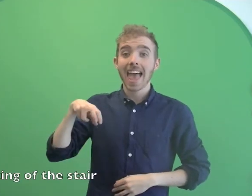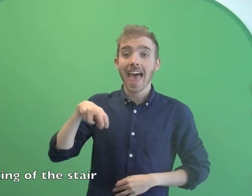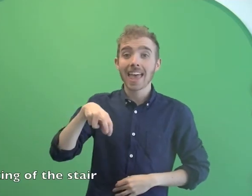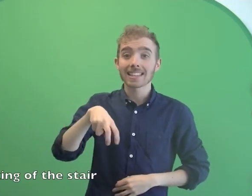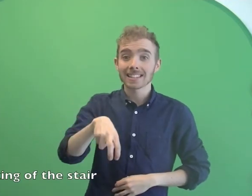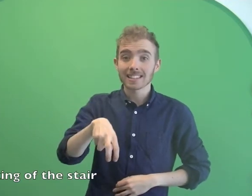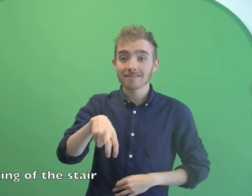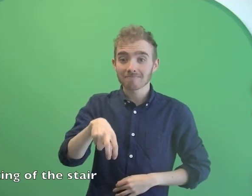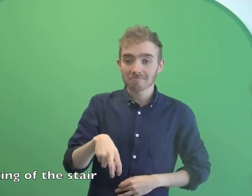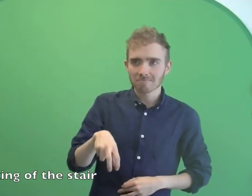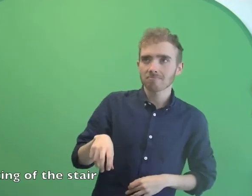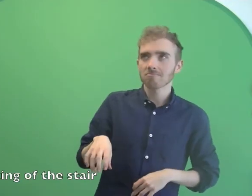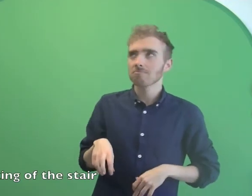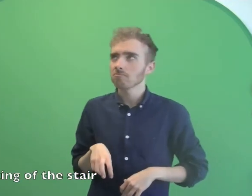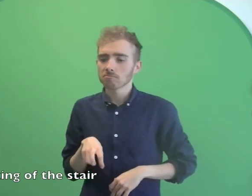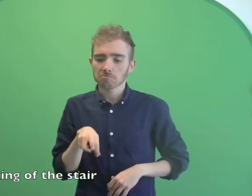The creaking of the stair